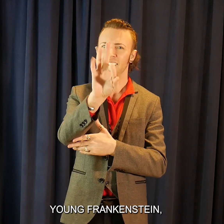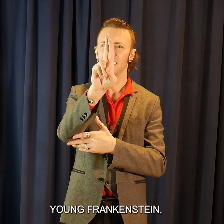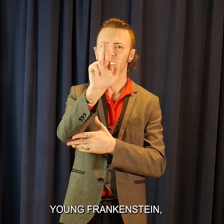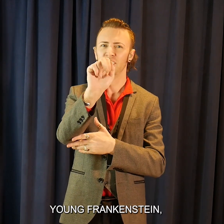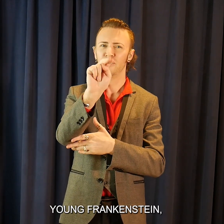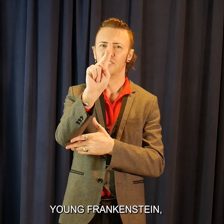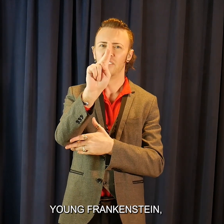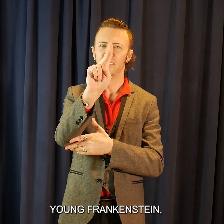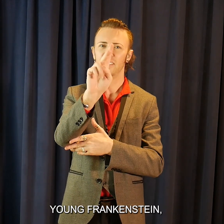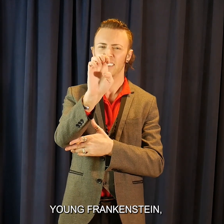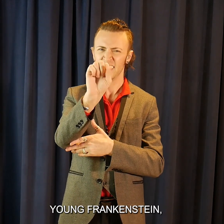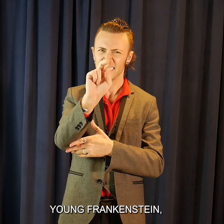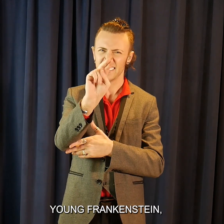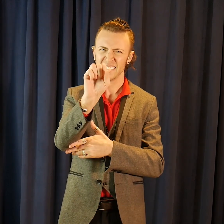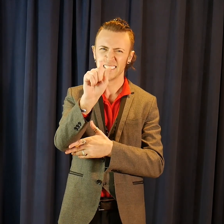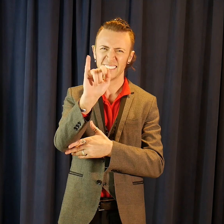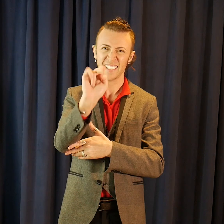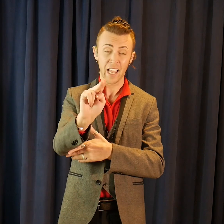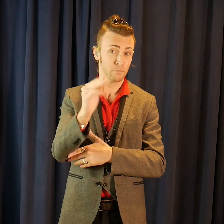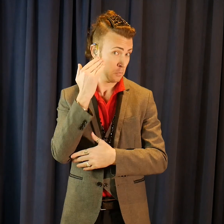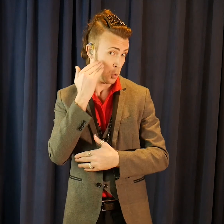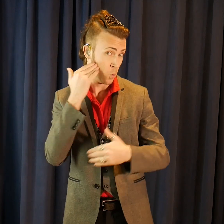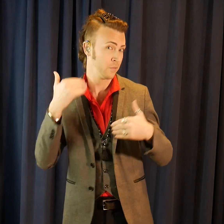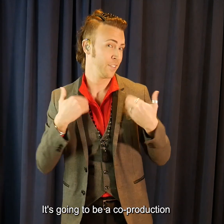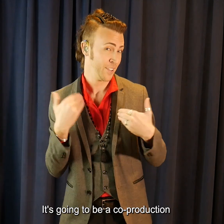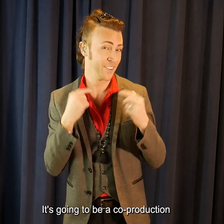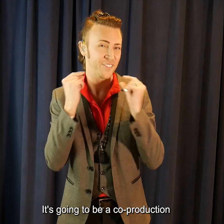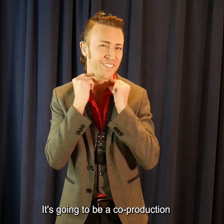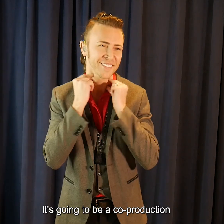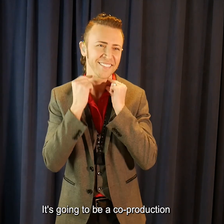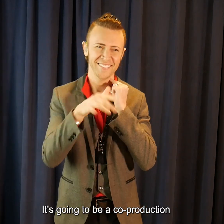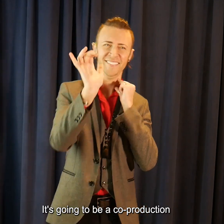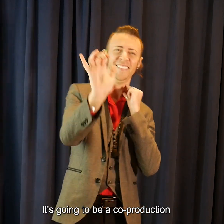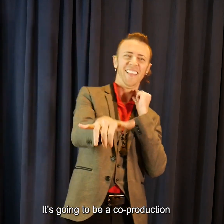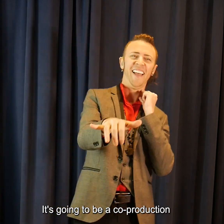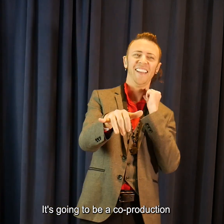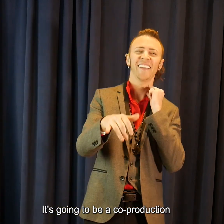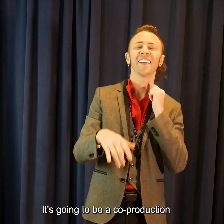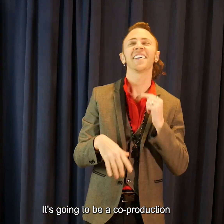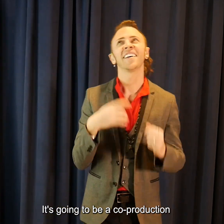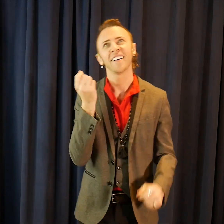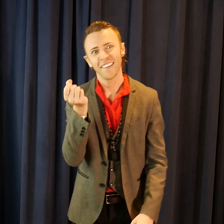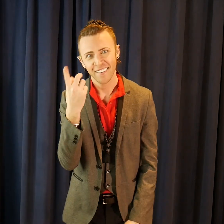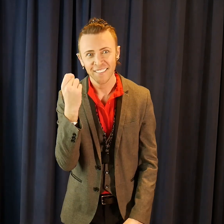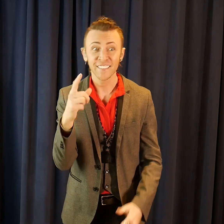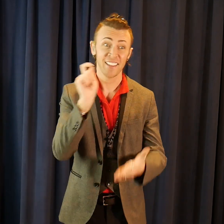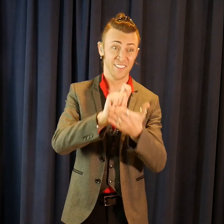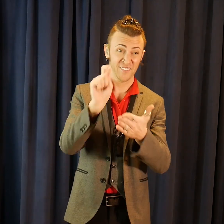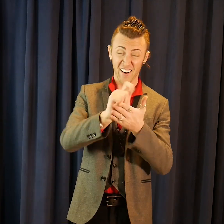Young Frankenstein. It's going to be a co-production